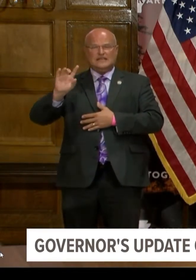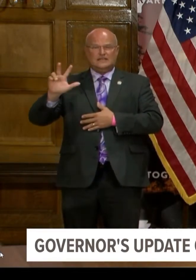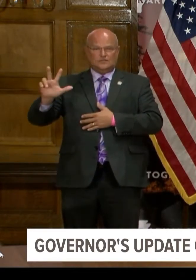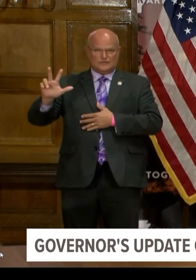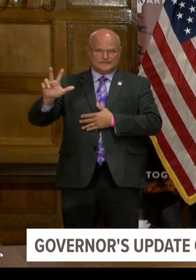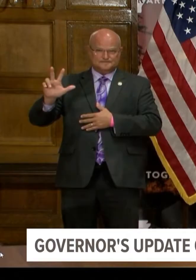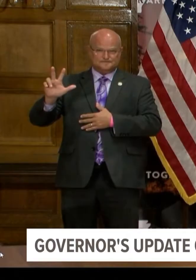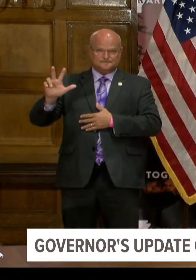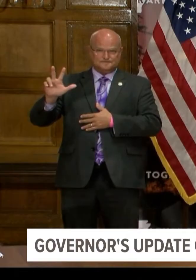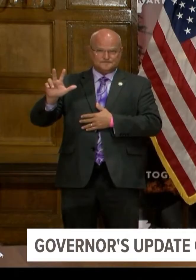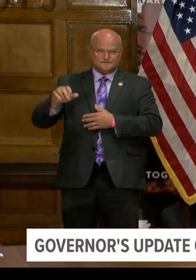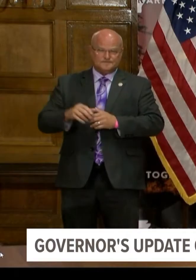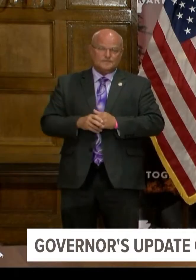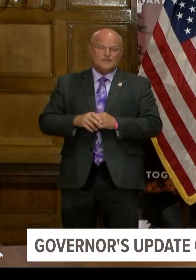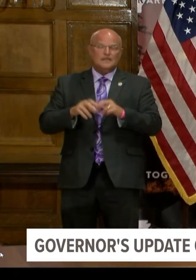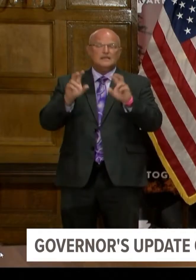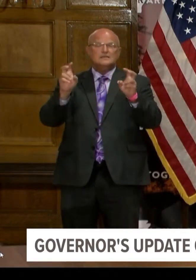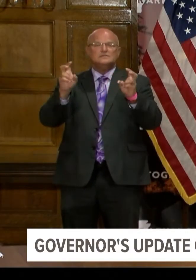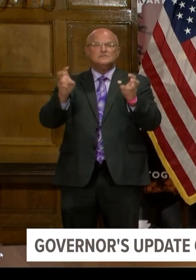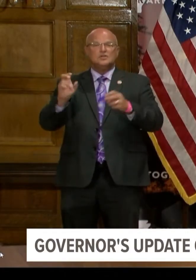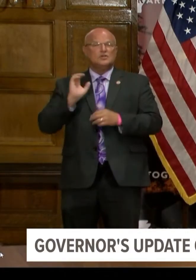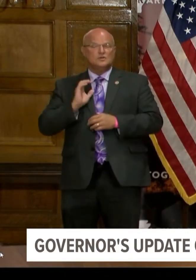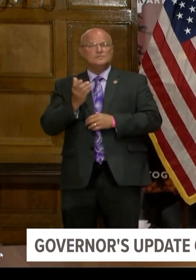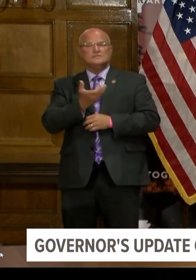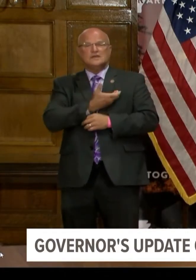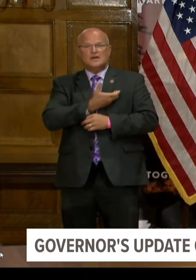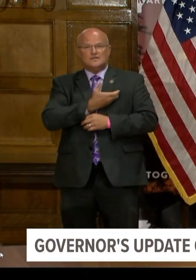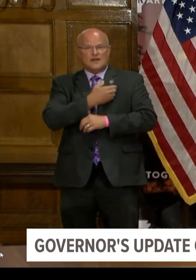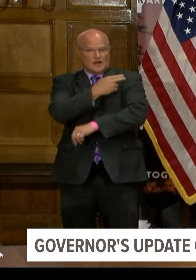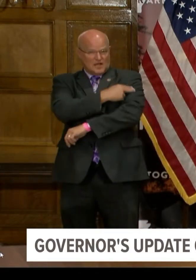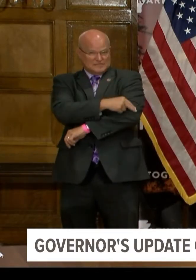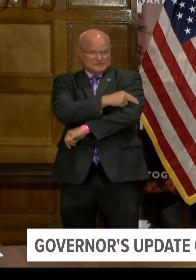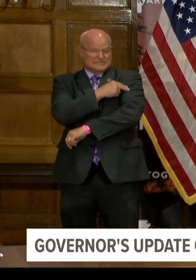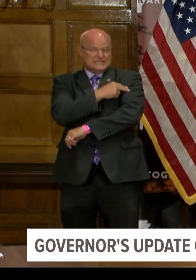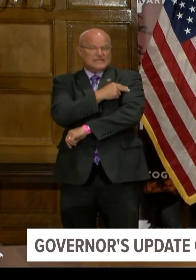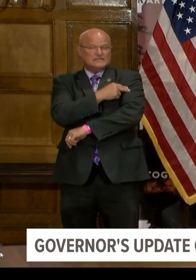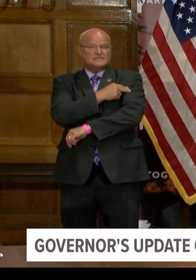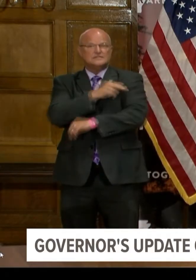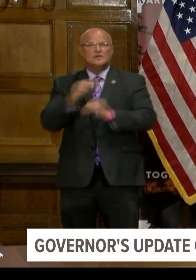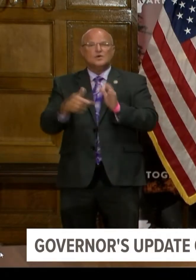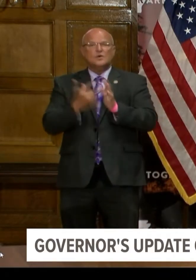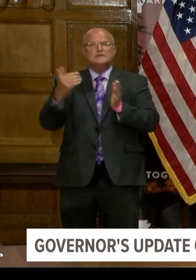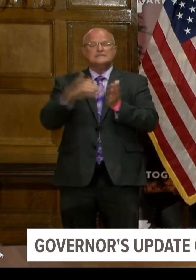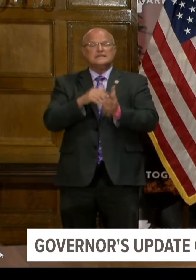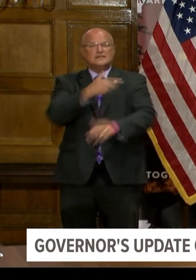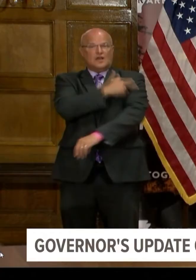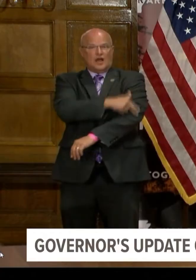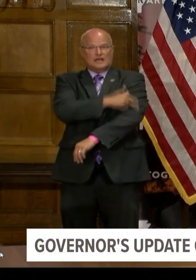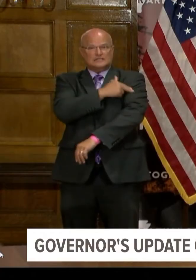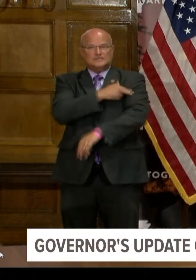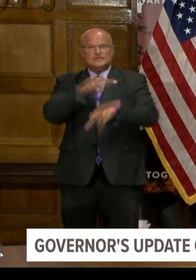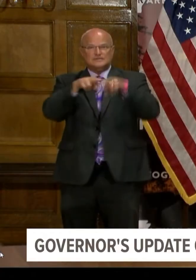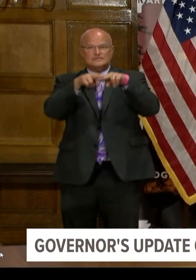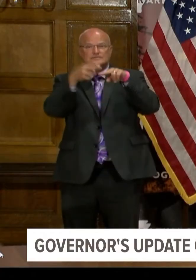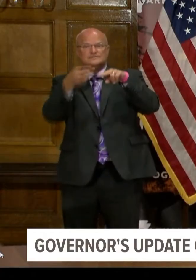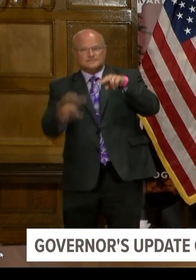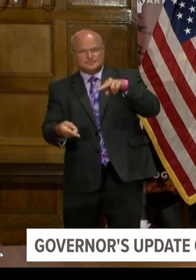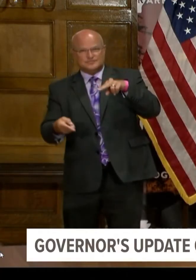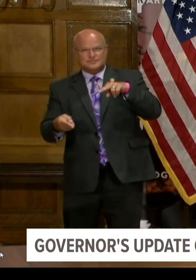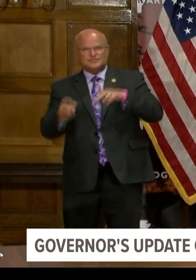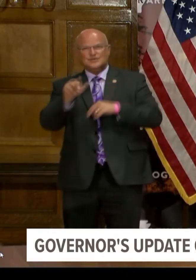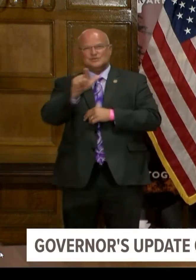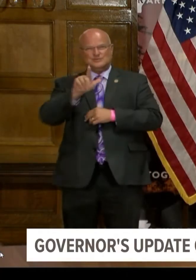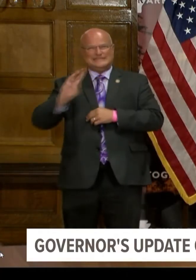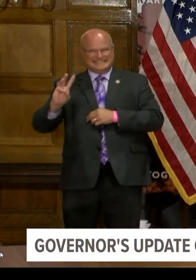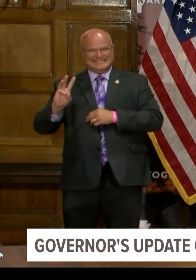59,583. In terms of our hospitalizations, once again, our hospitalizations are down by